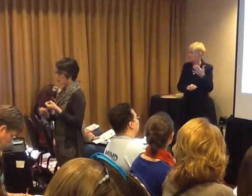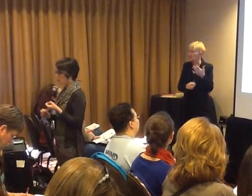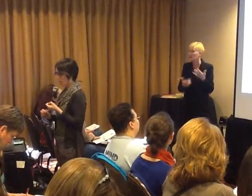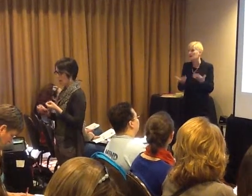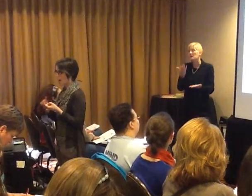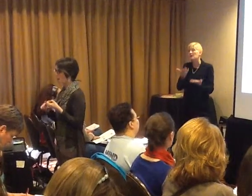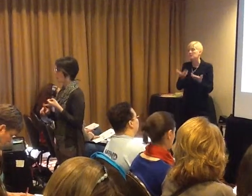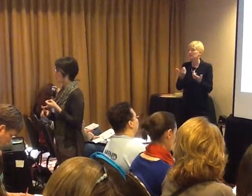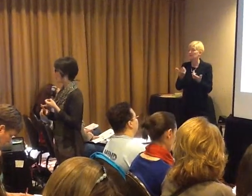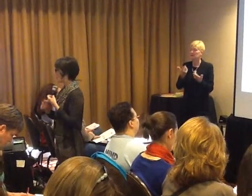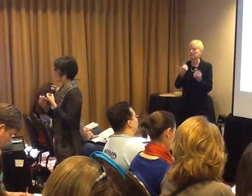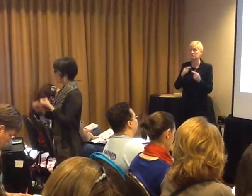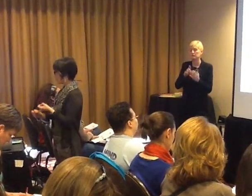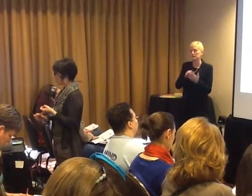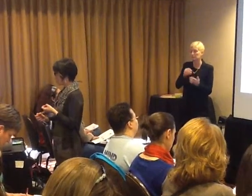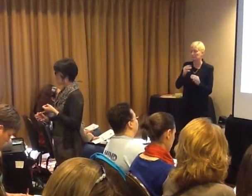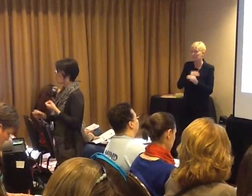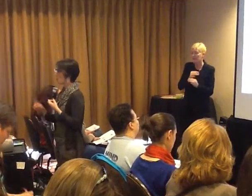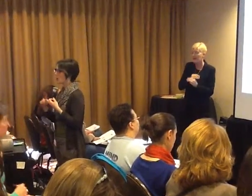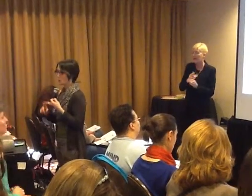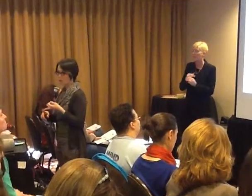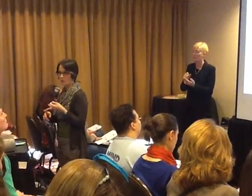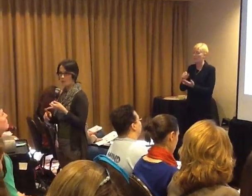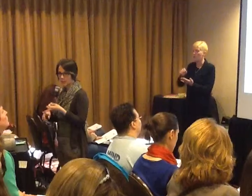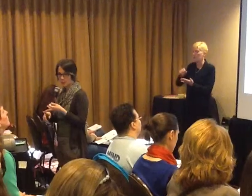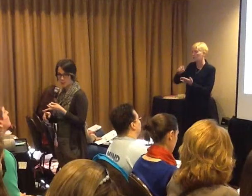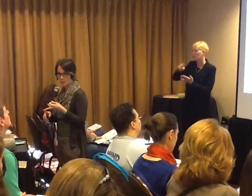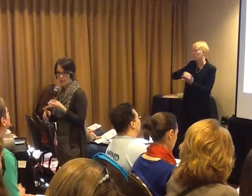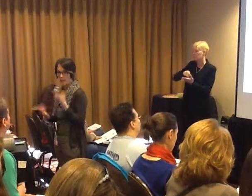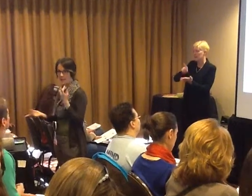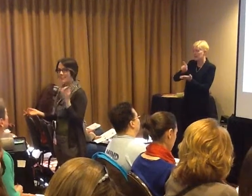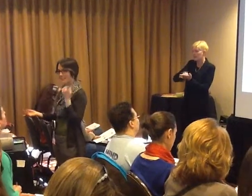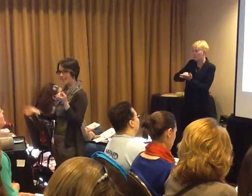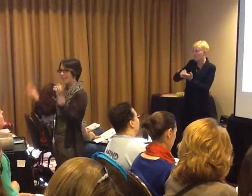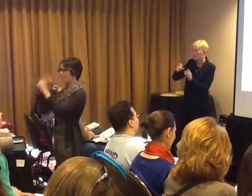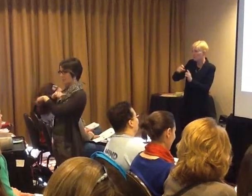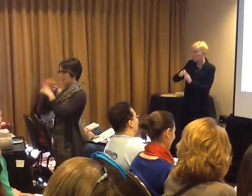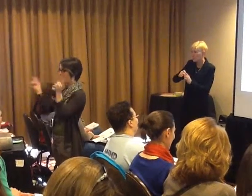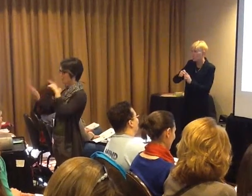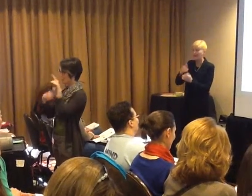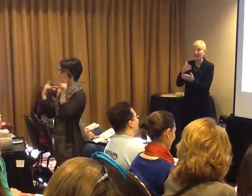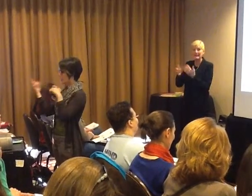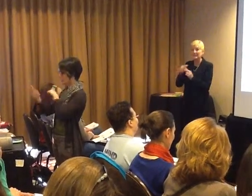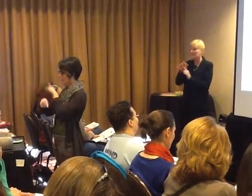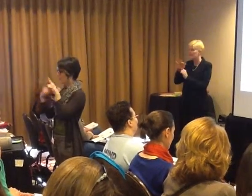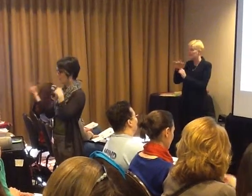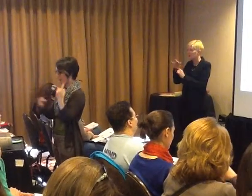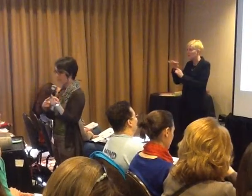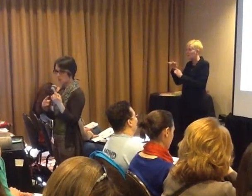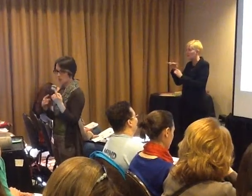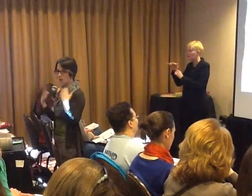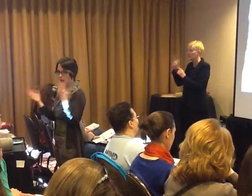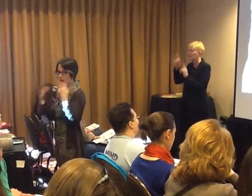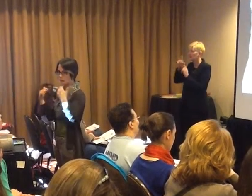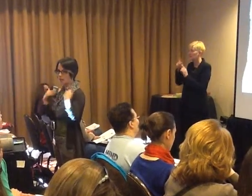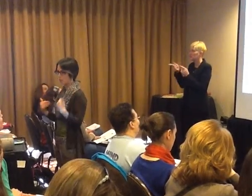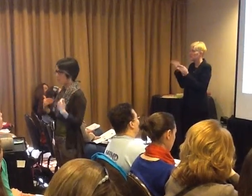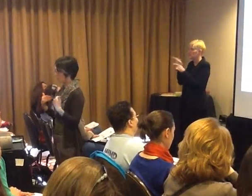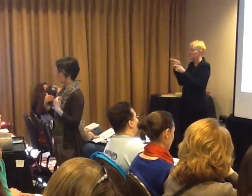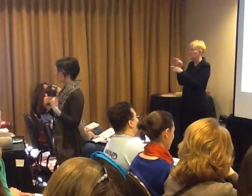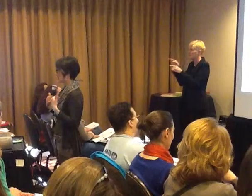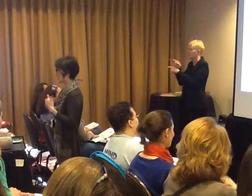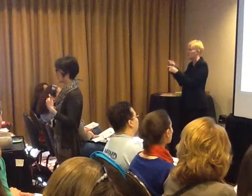trying to do math or reading printed word, even with finger spelling, to kind of flip-flop and mix up the letters while they're